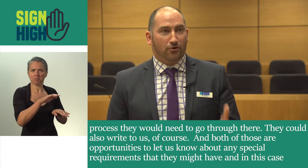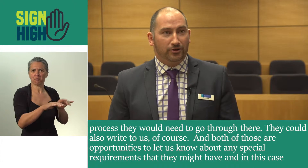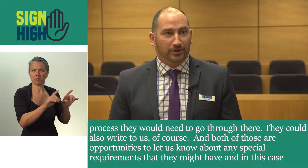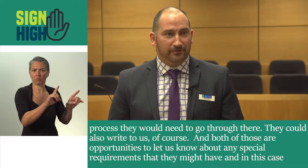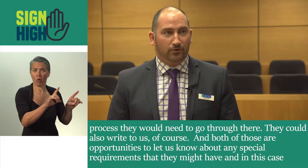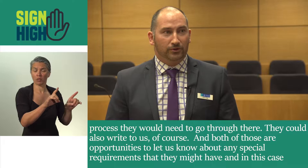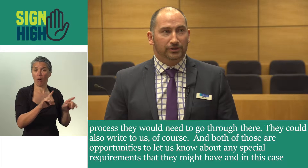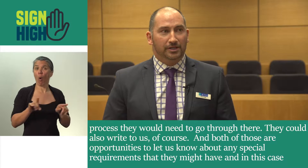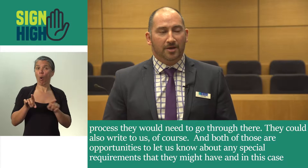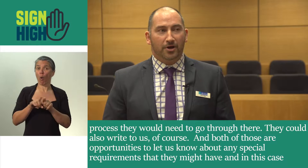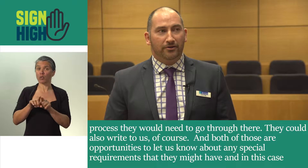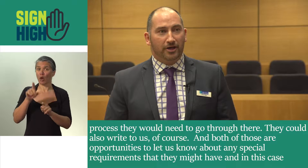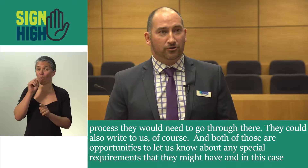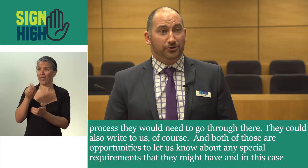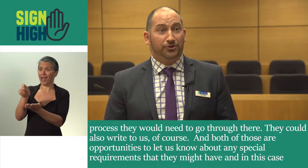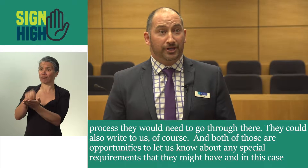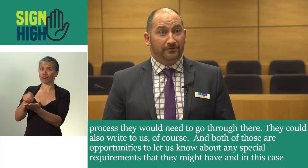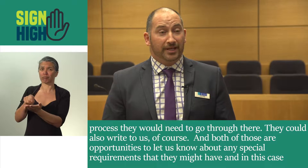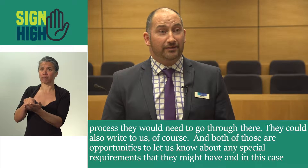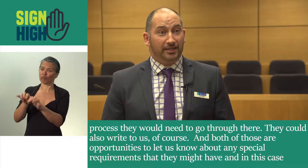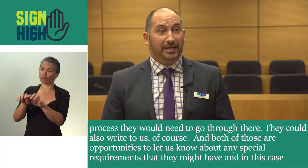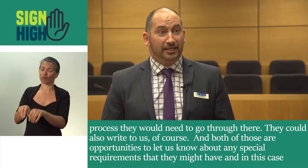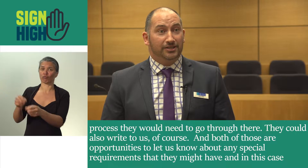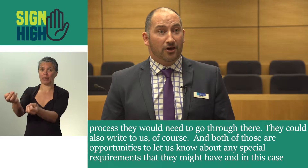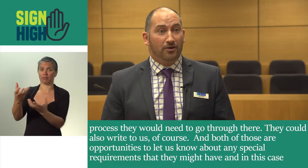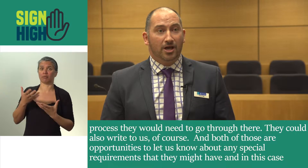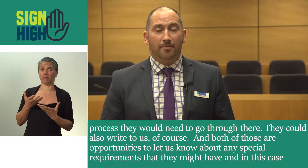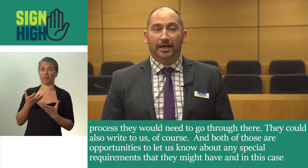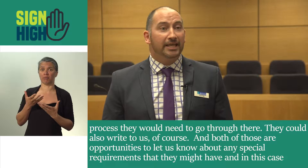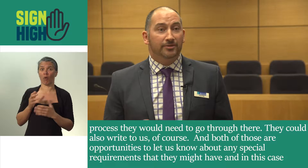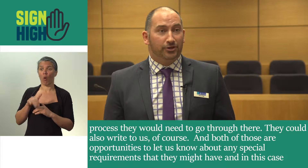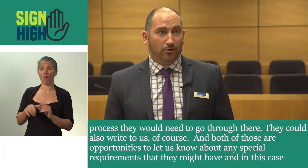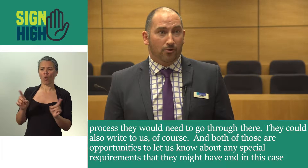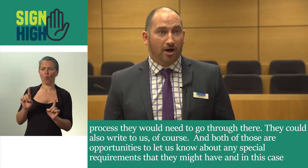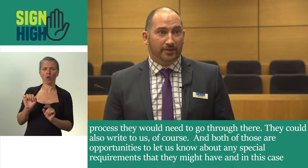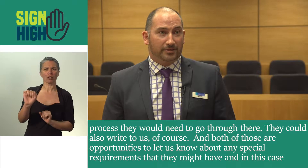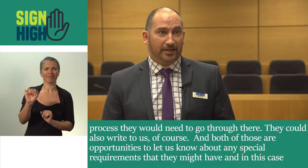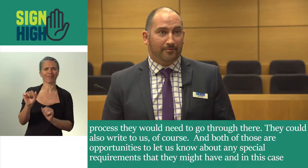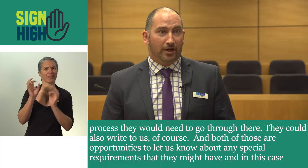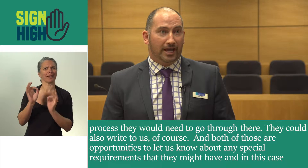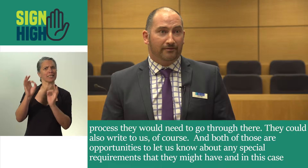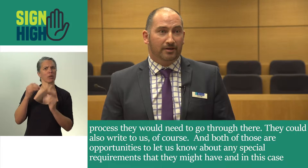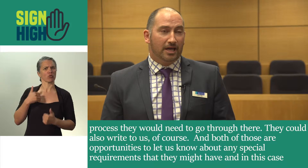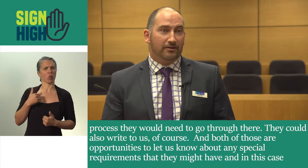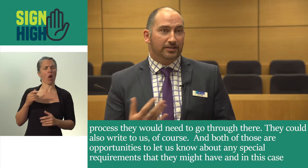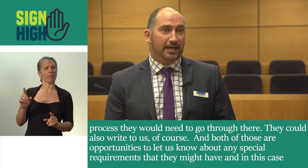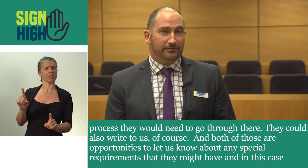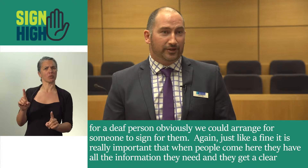write to us, of course. And both of those are opportunities to let us know about any special requirements that they might have. And in this case, for a deaf